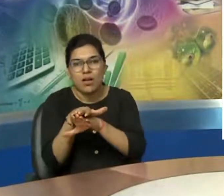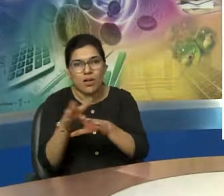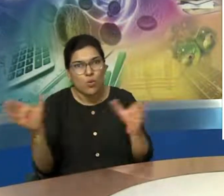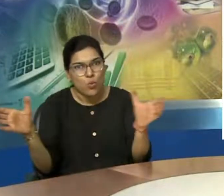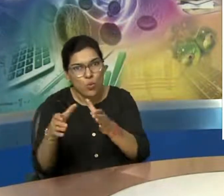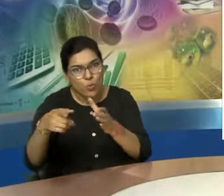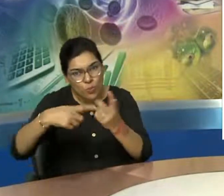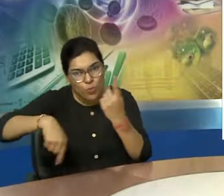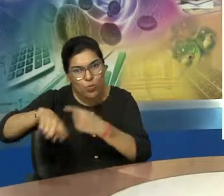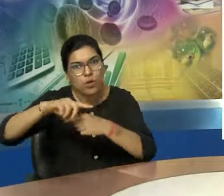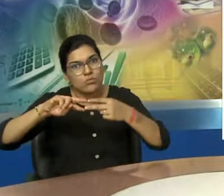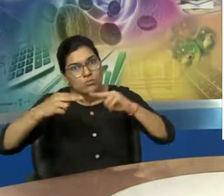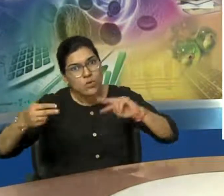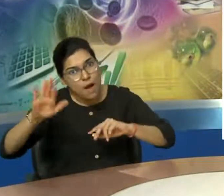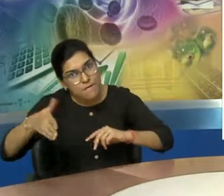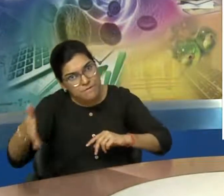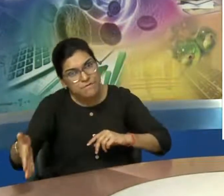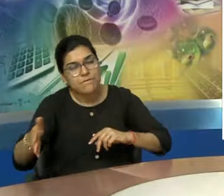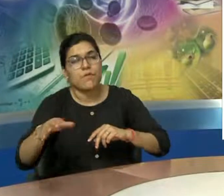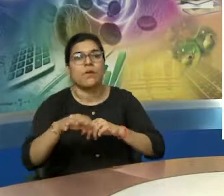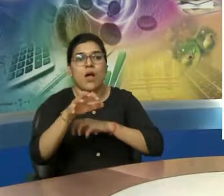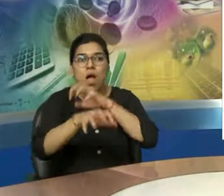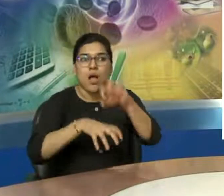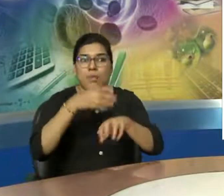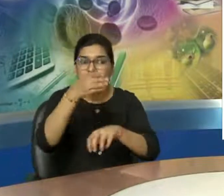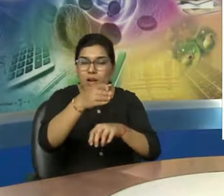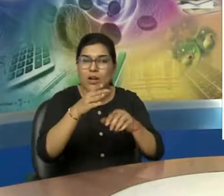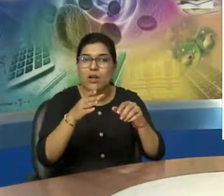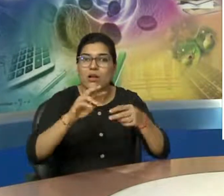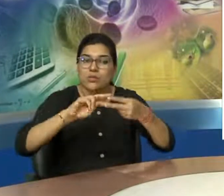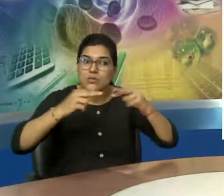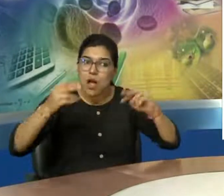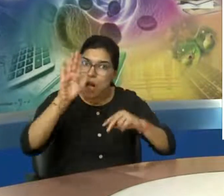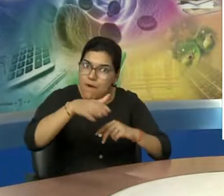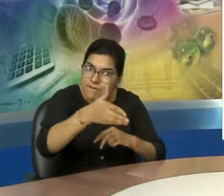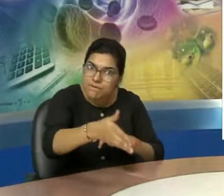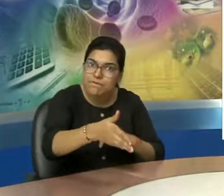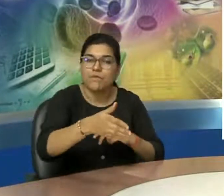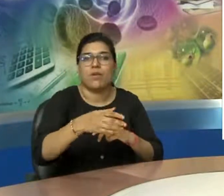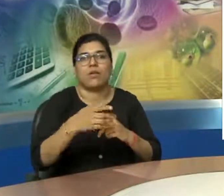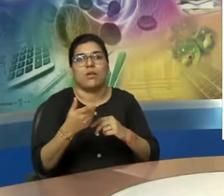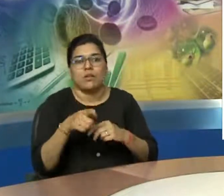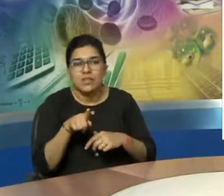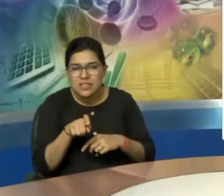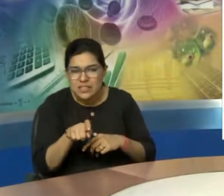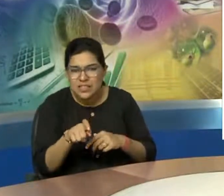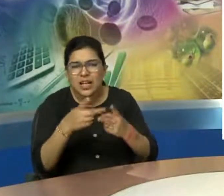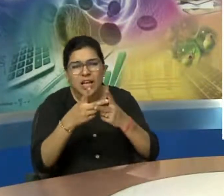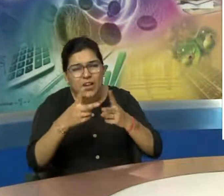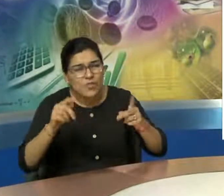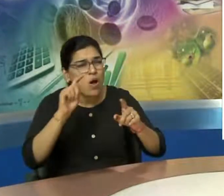body of any human or any plant or any living organism. We all are made up of cells, and